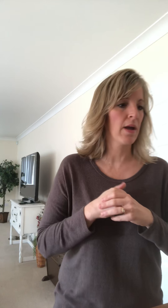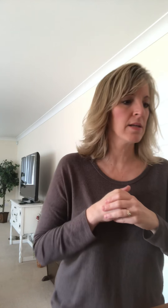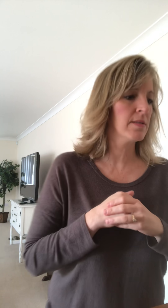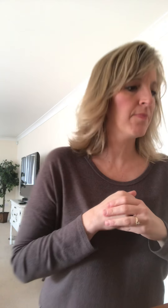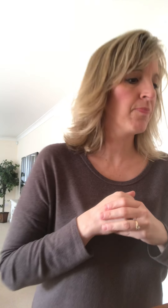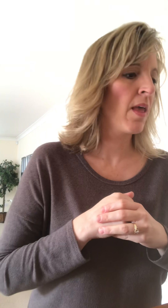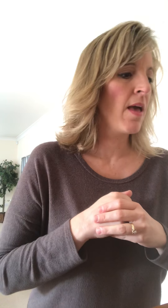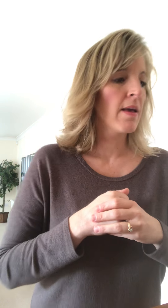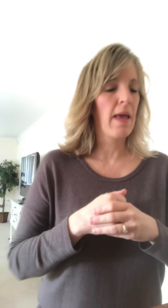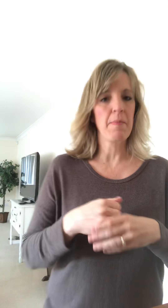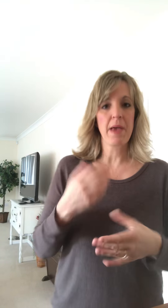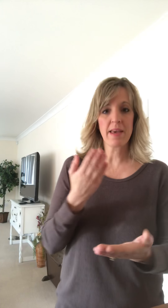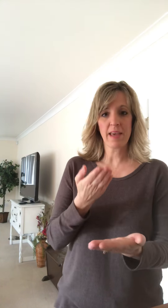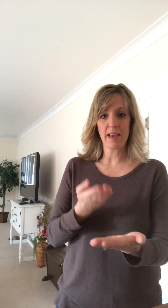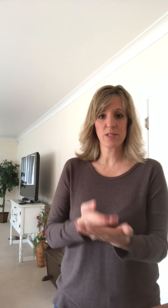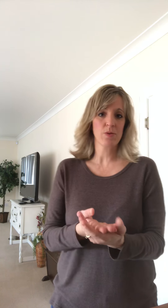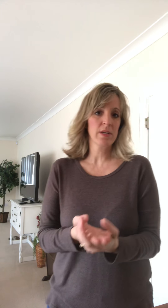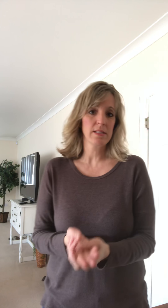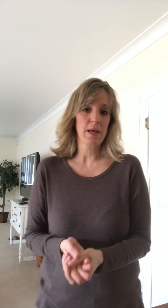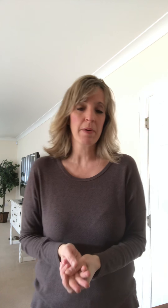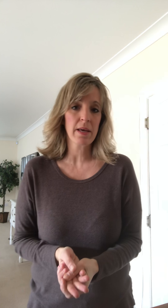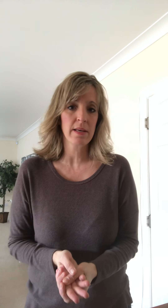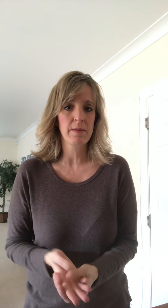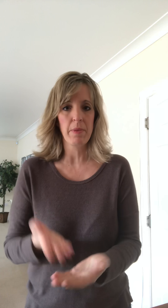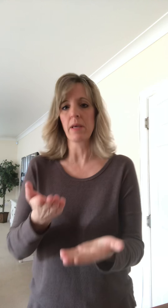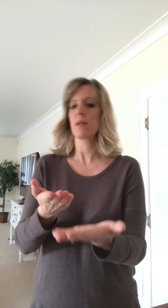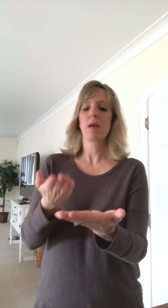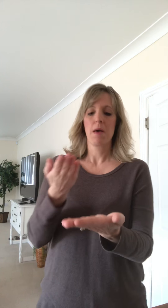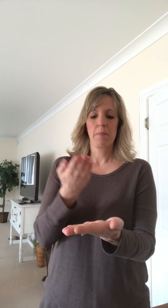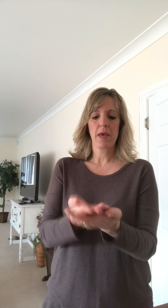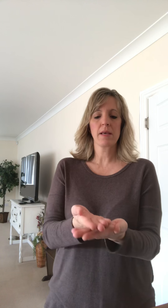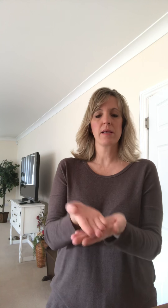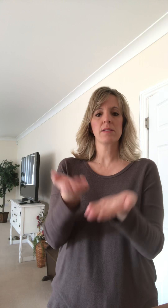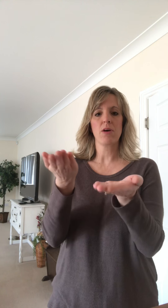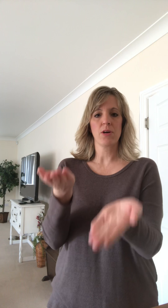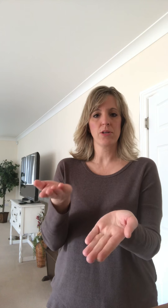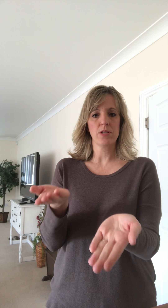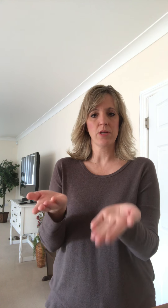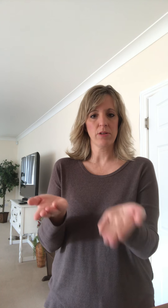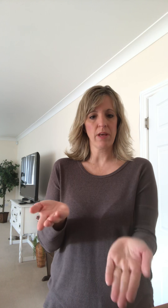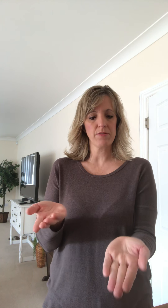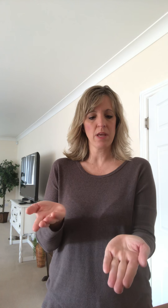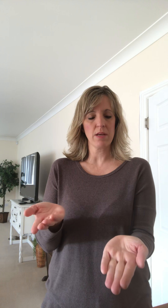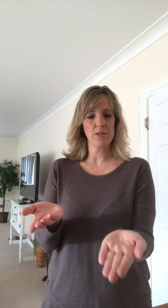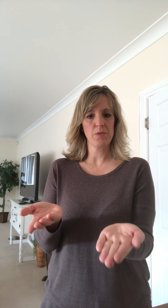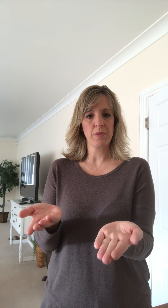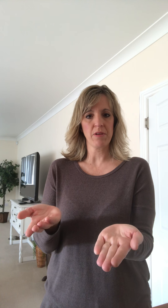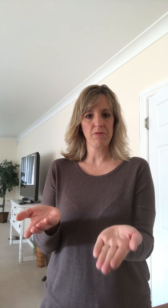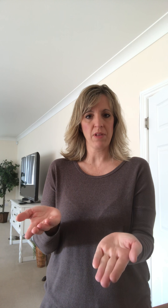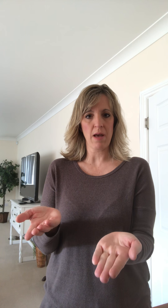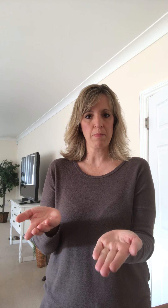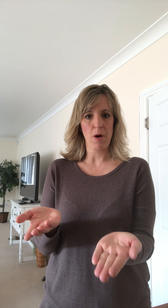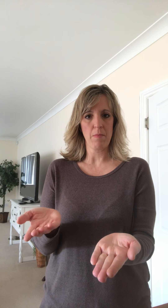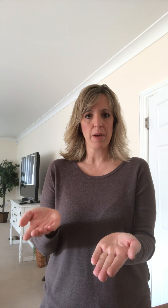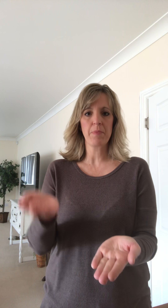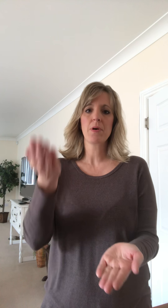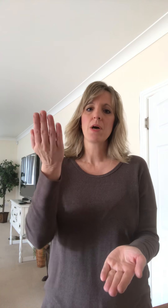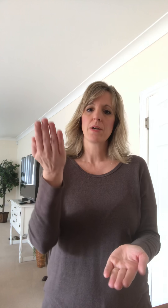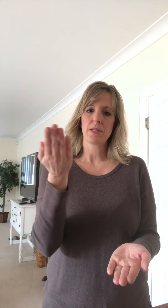right? Okay, pancakes, or you can say pancakes and bacon. Pancakes are, you take your left hand, you put it flat, palm up. You take